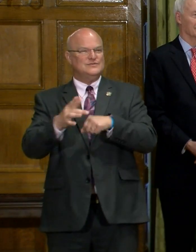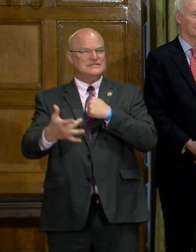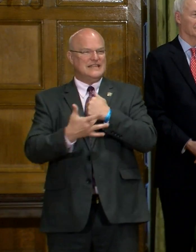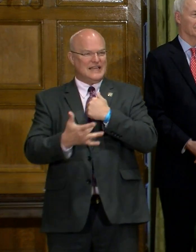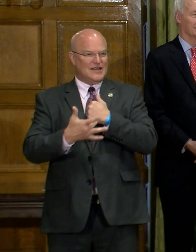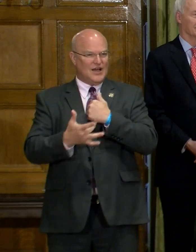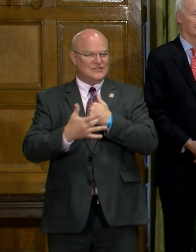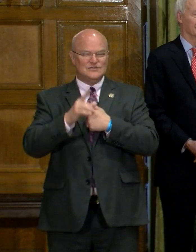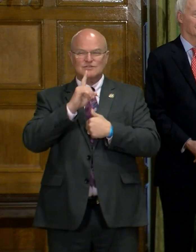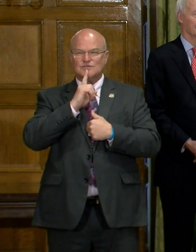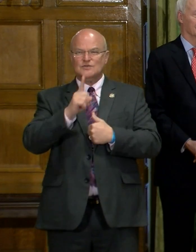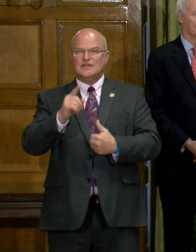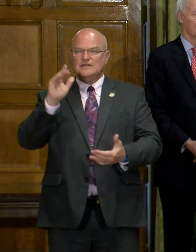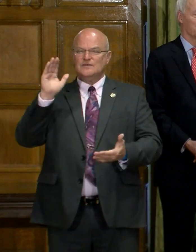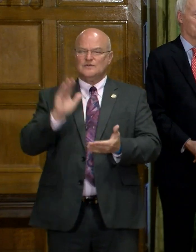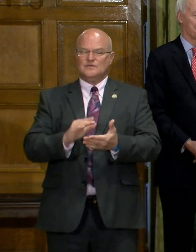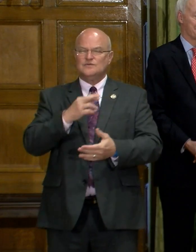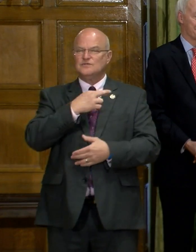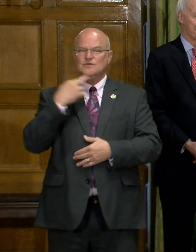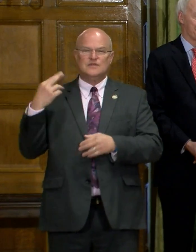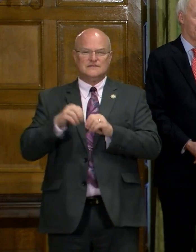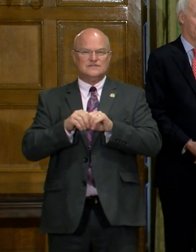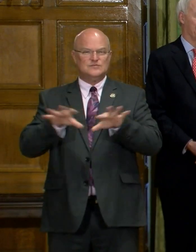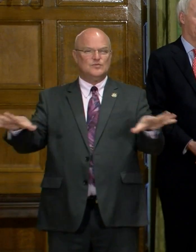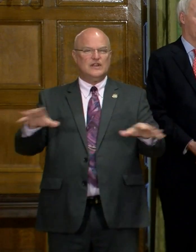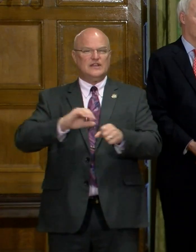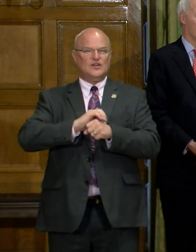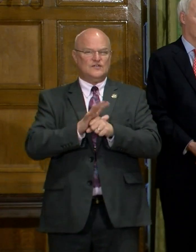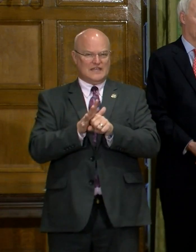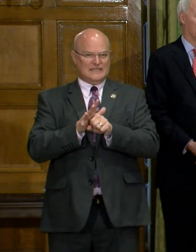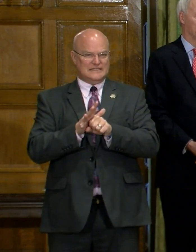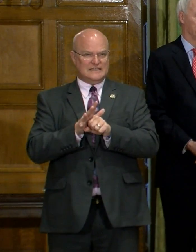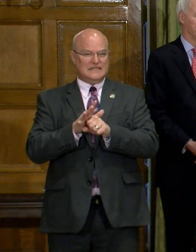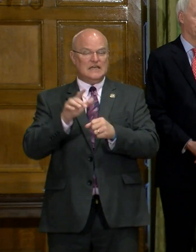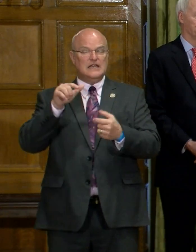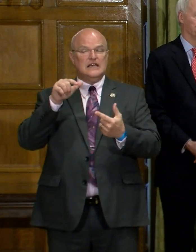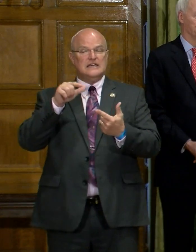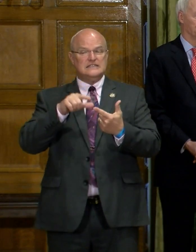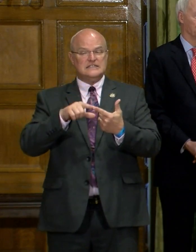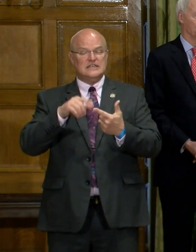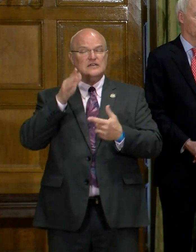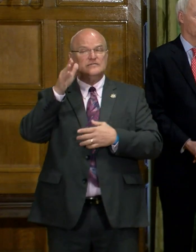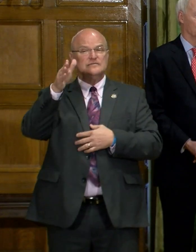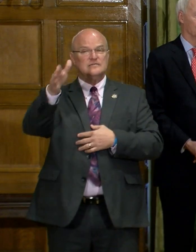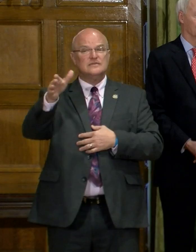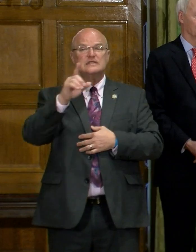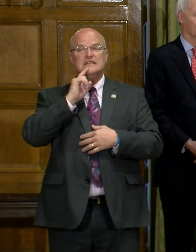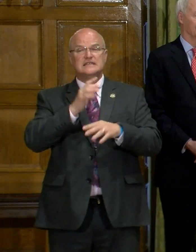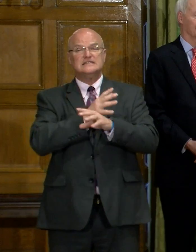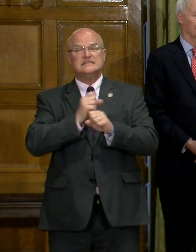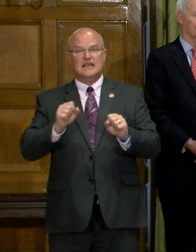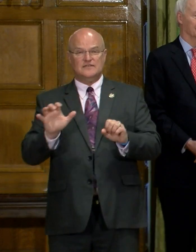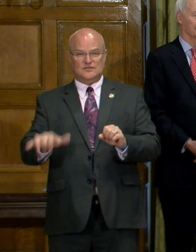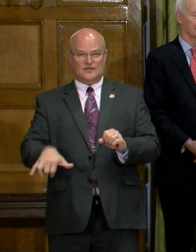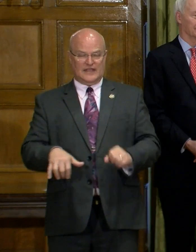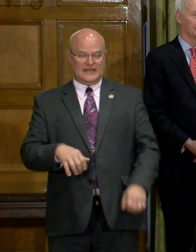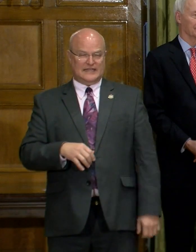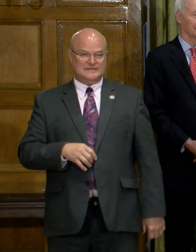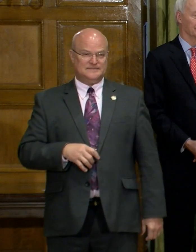technology to reduce that risk of spread of COVID-19 until we get to that point where it really is safe to do